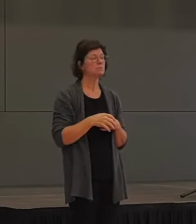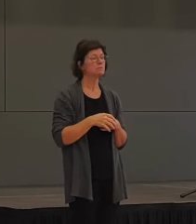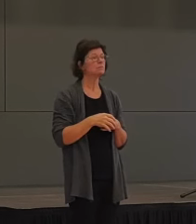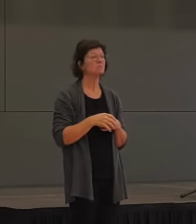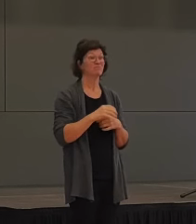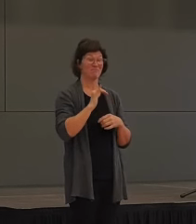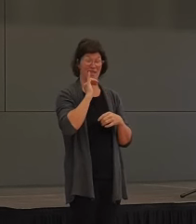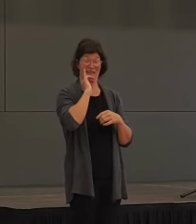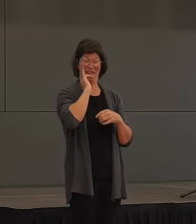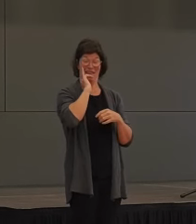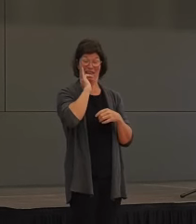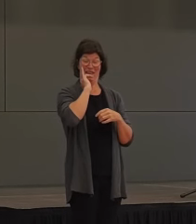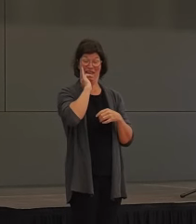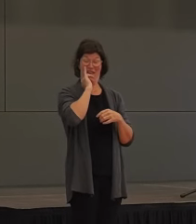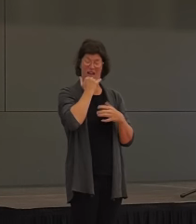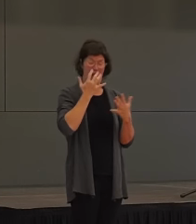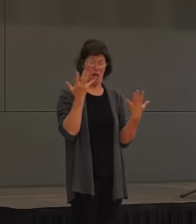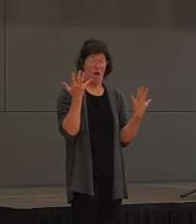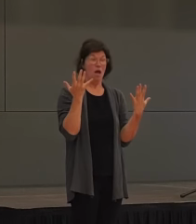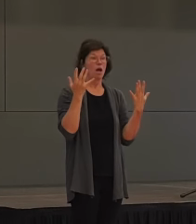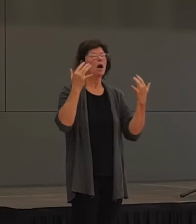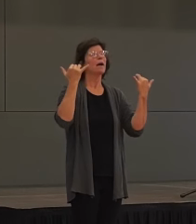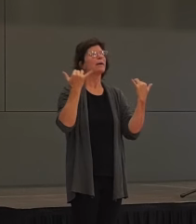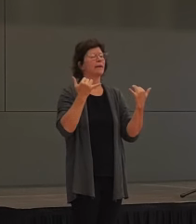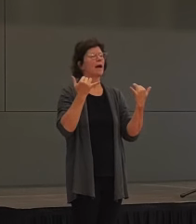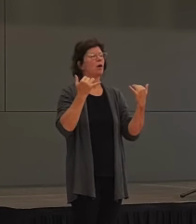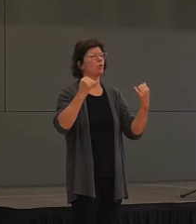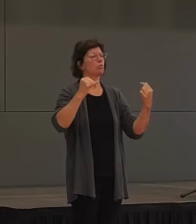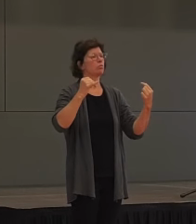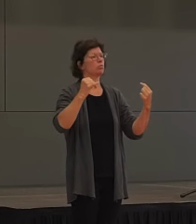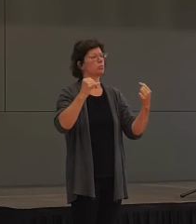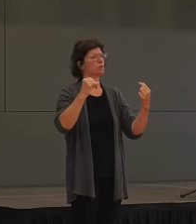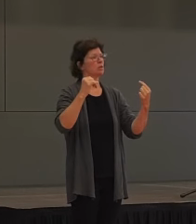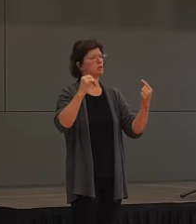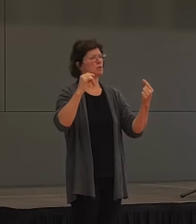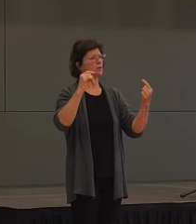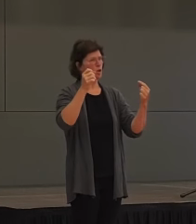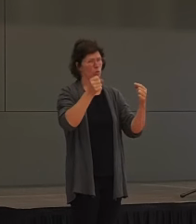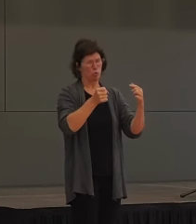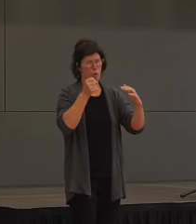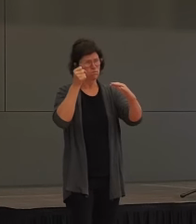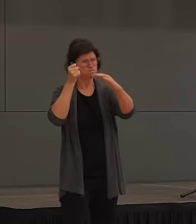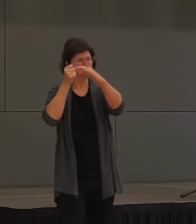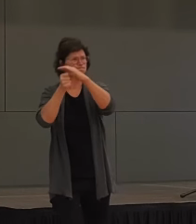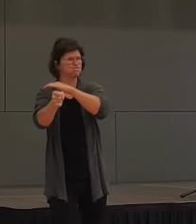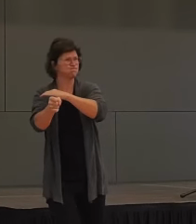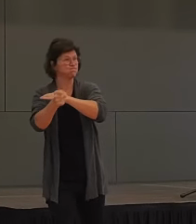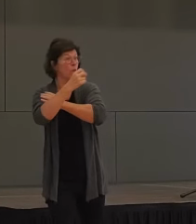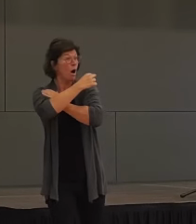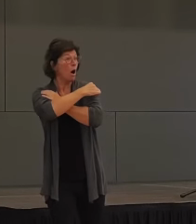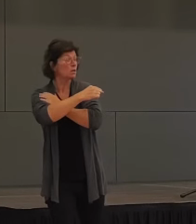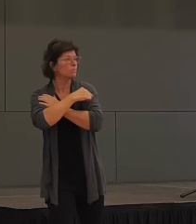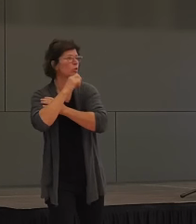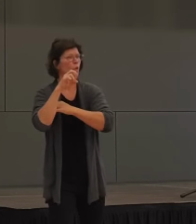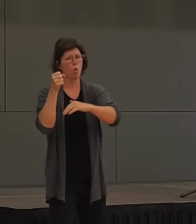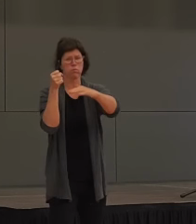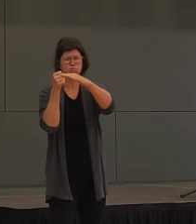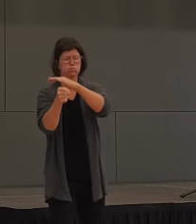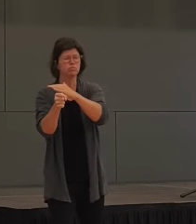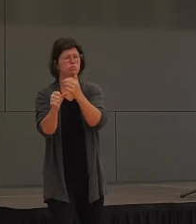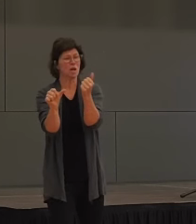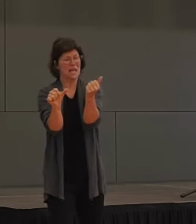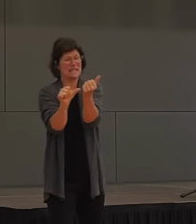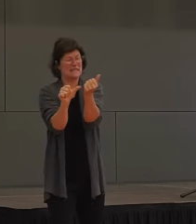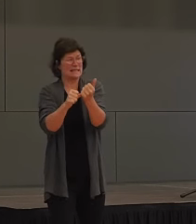will cause you to be at some extended care facility or some assisted living for the next